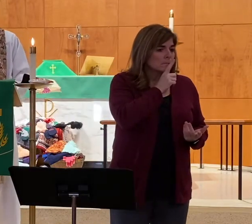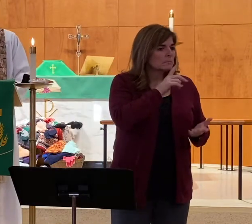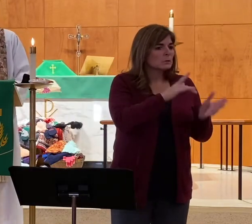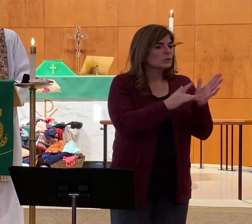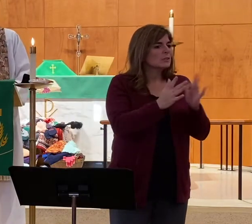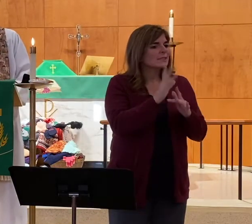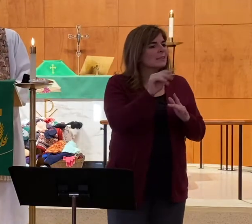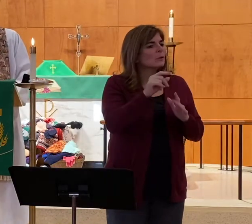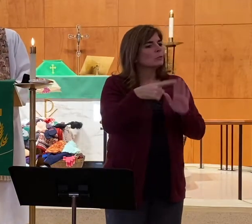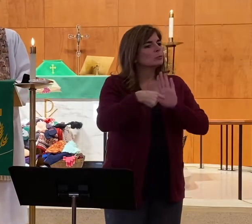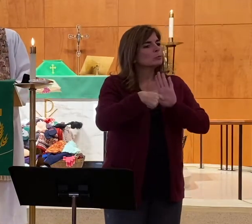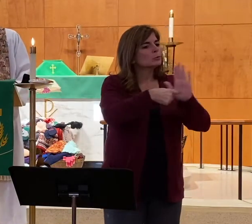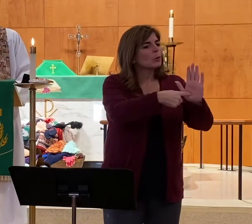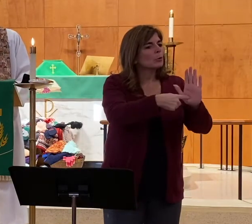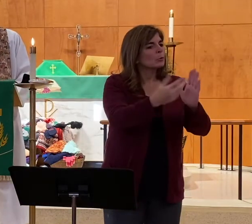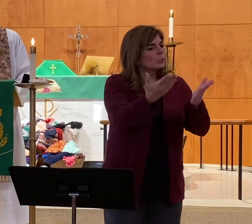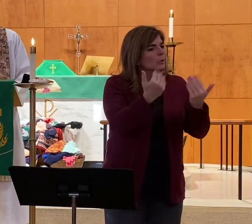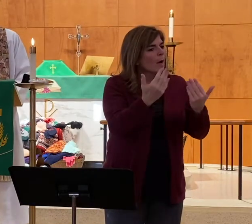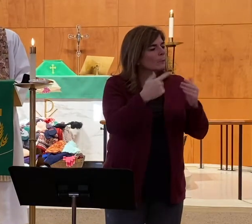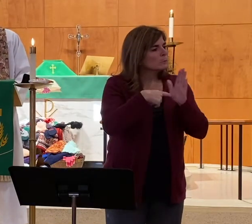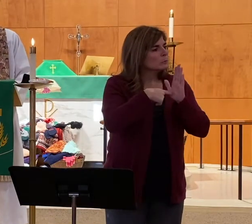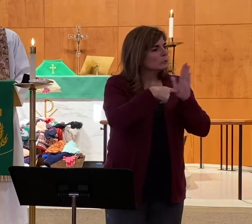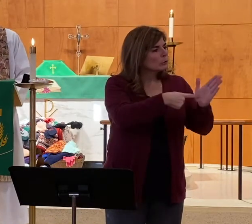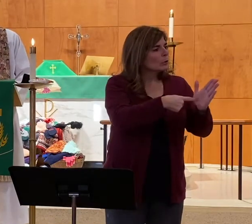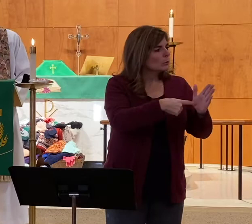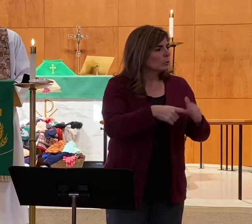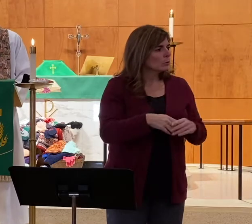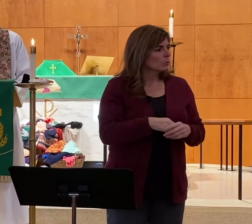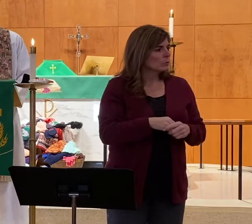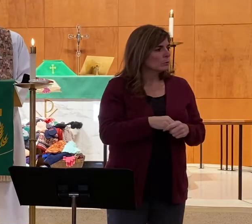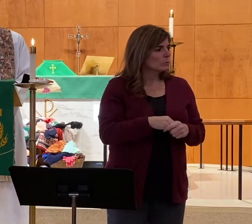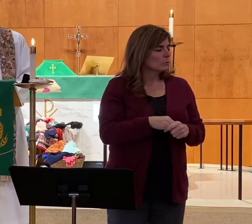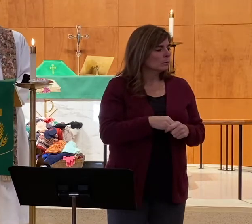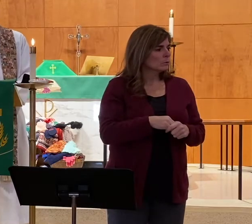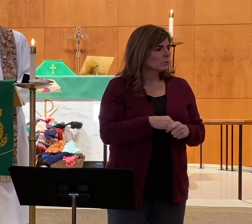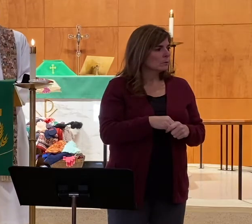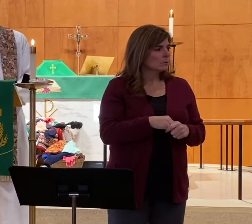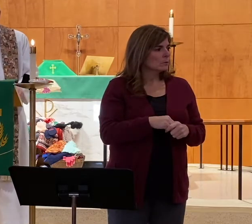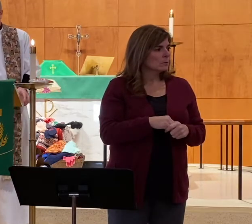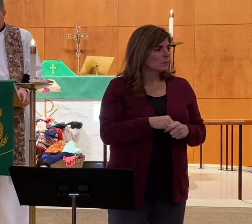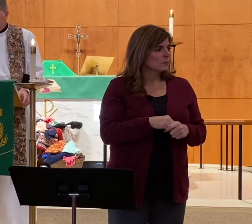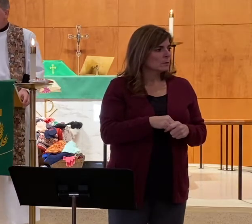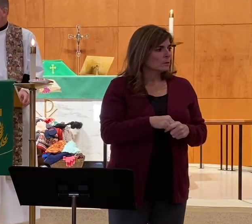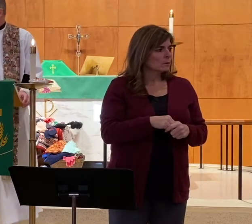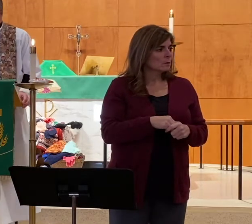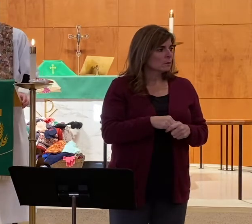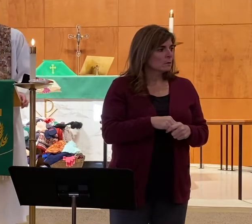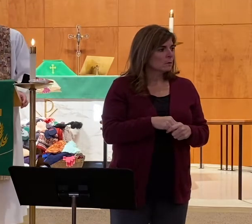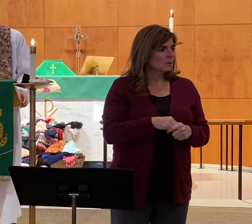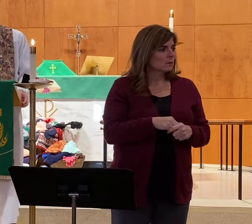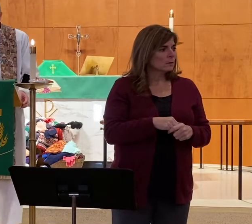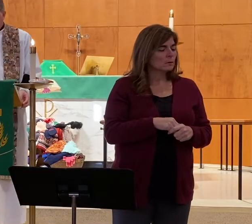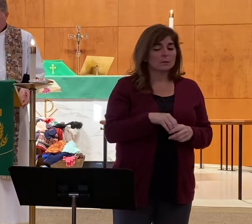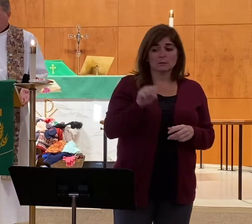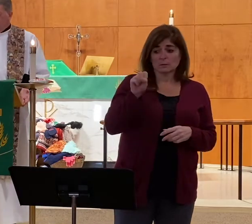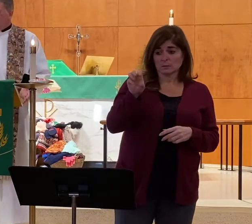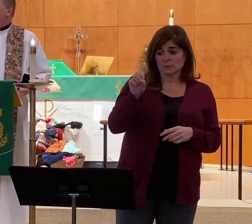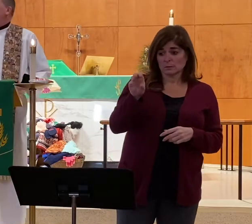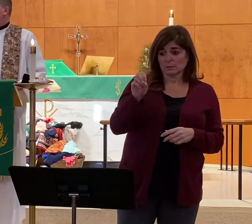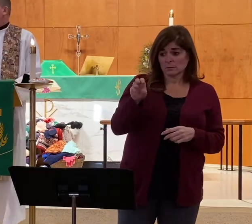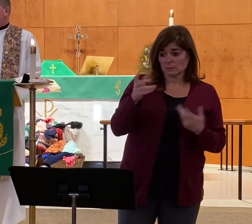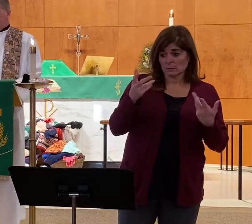there. But Jesus didn't say that. Instead of just giving them information,